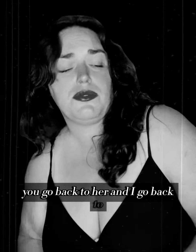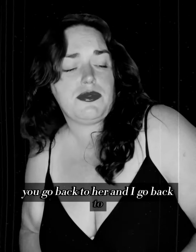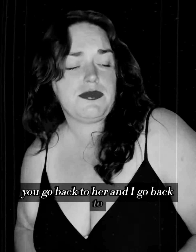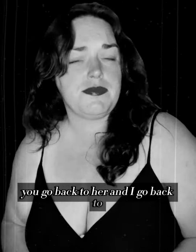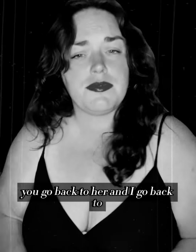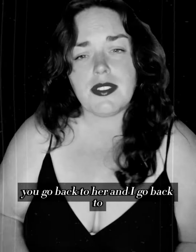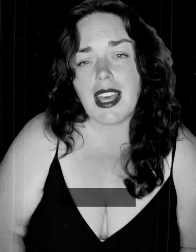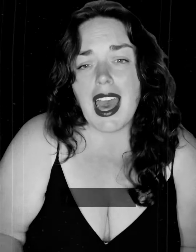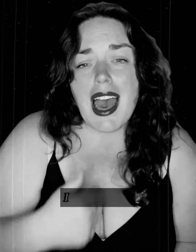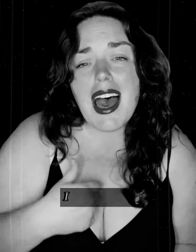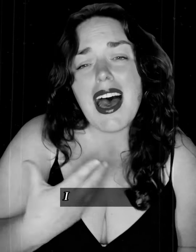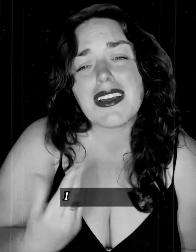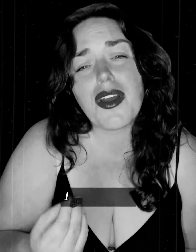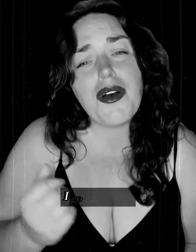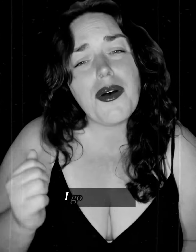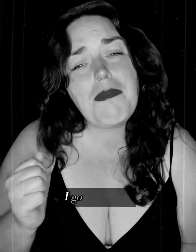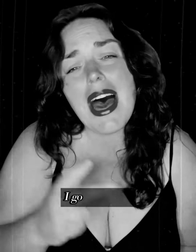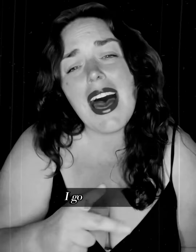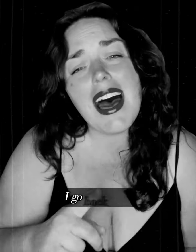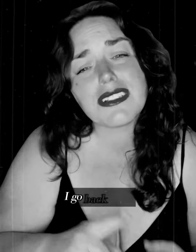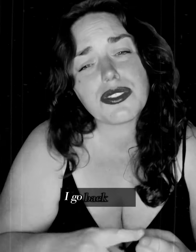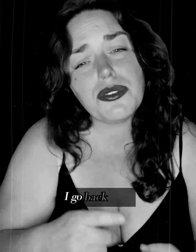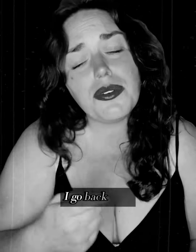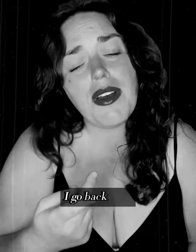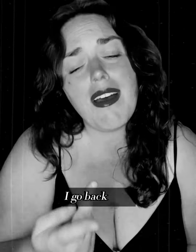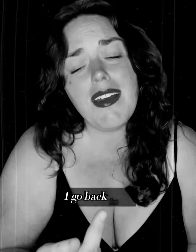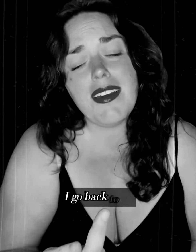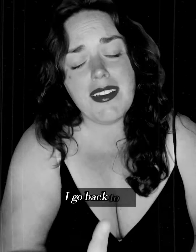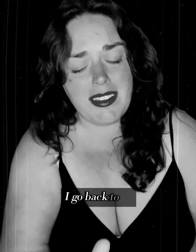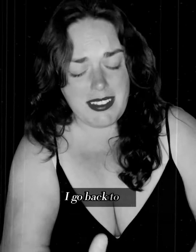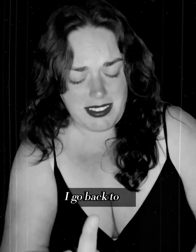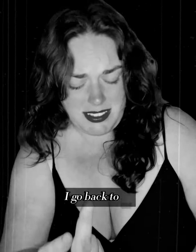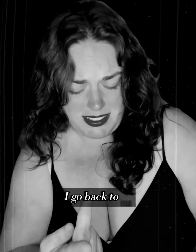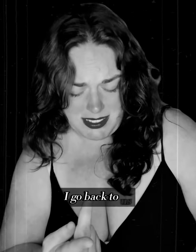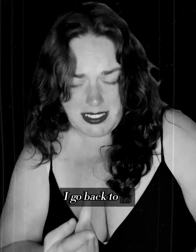I go back to Oh